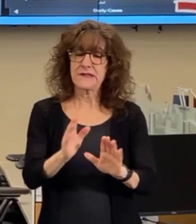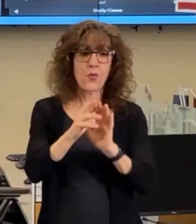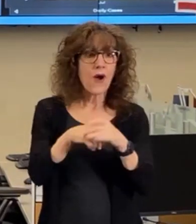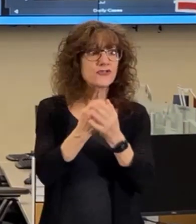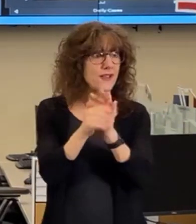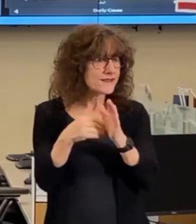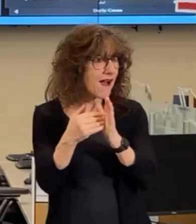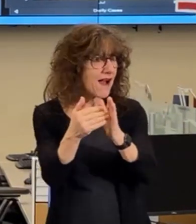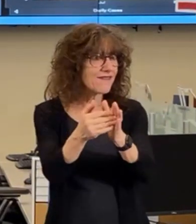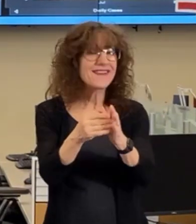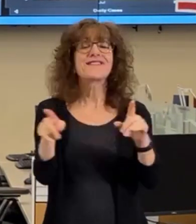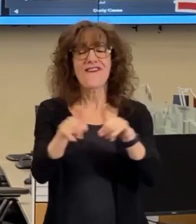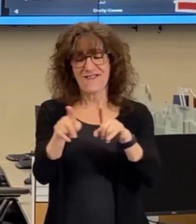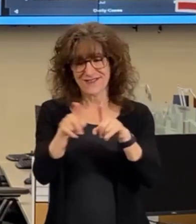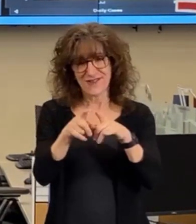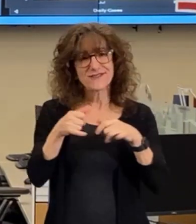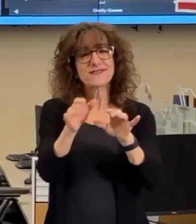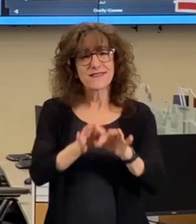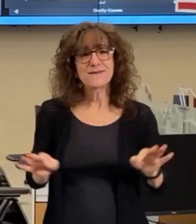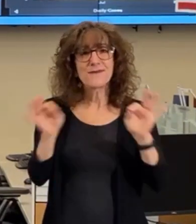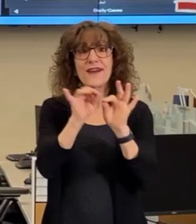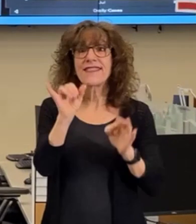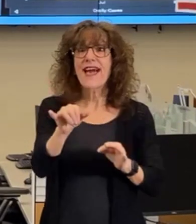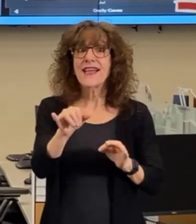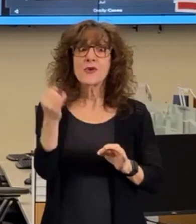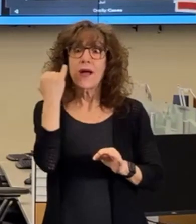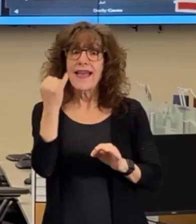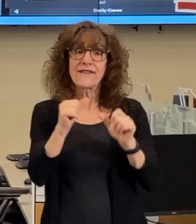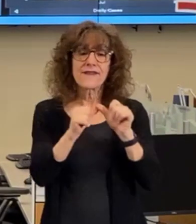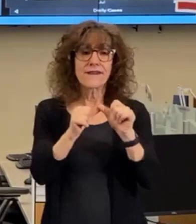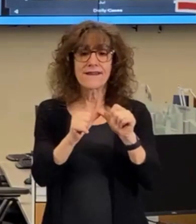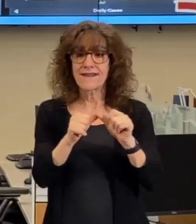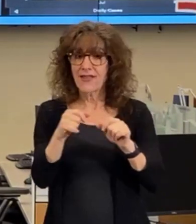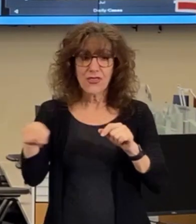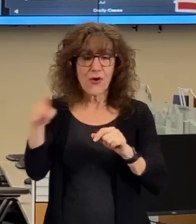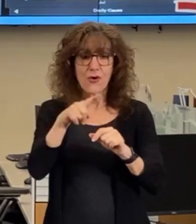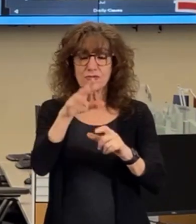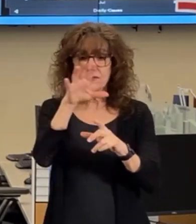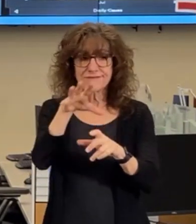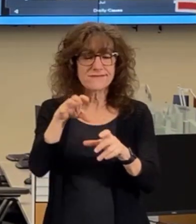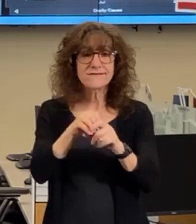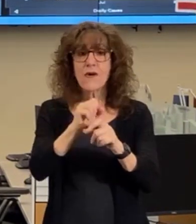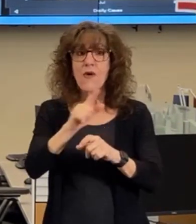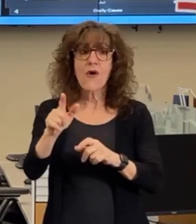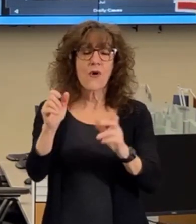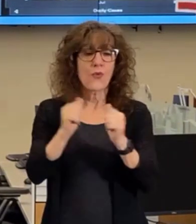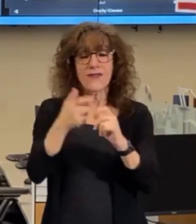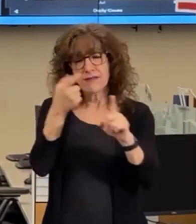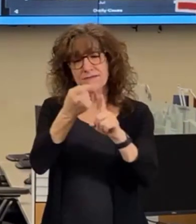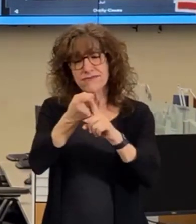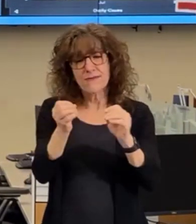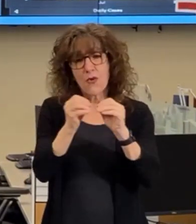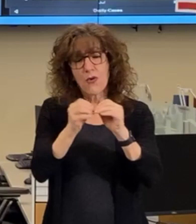hands often is also still very important. So if we keep combining these safety precautions with accelerating